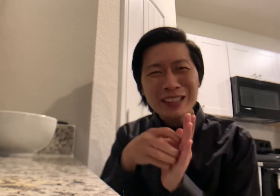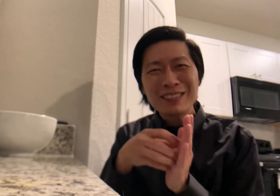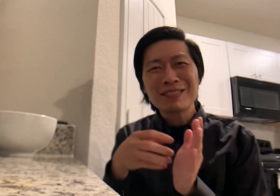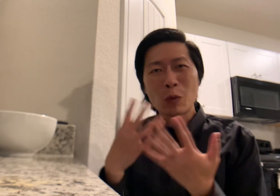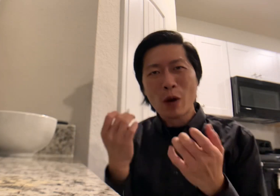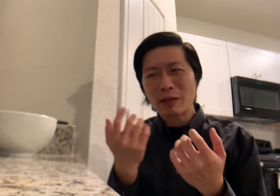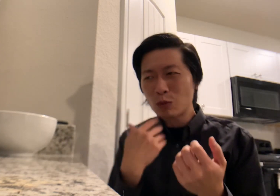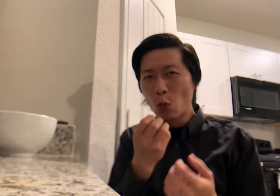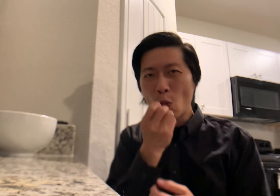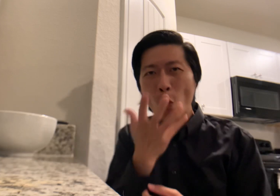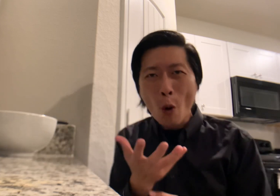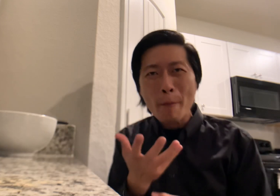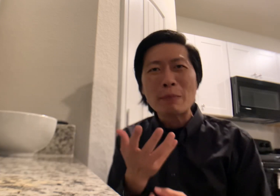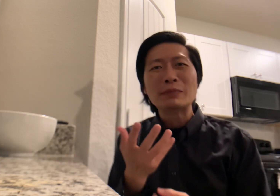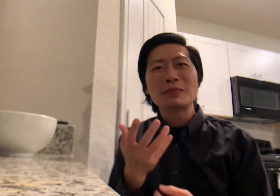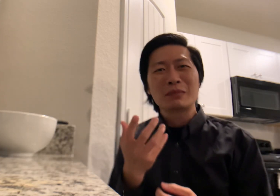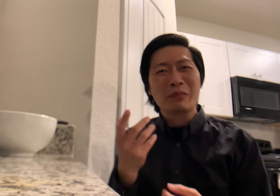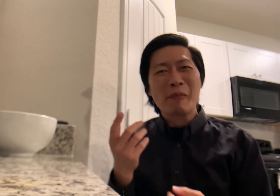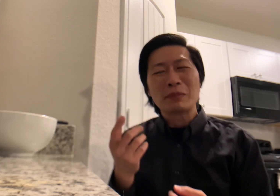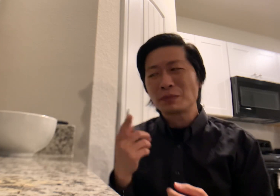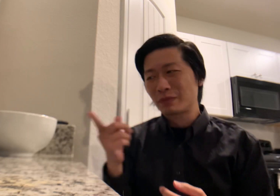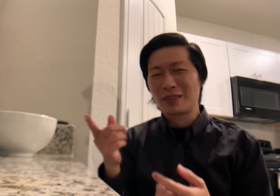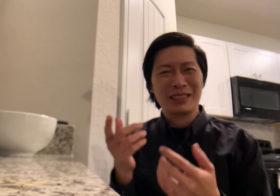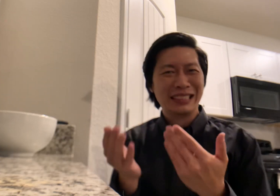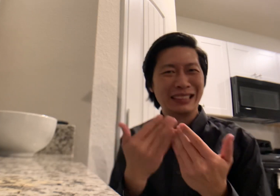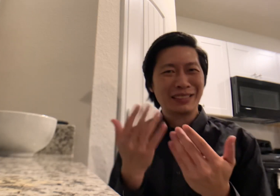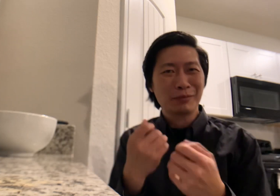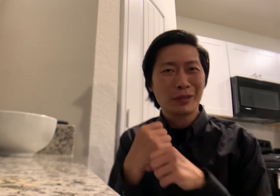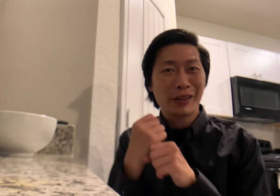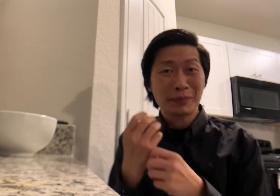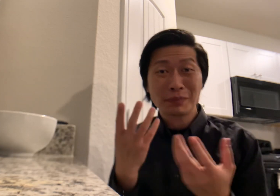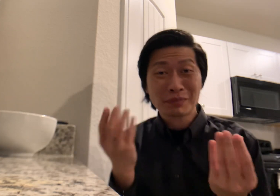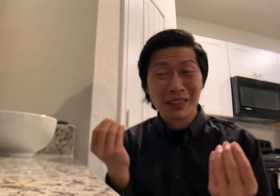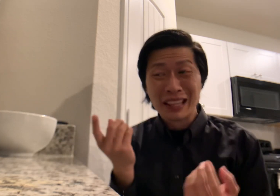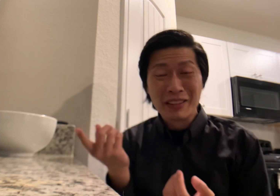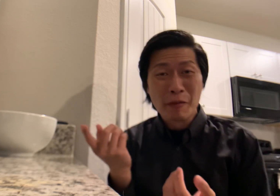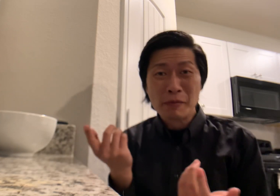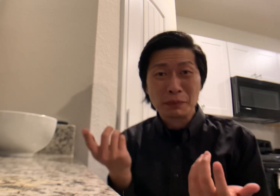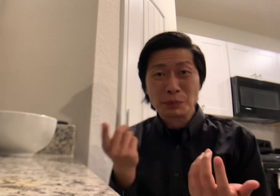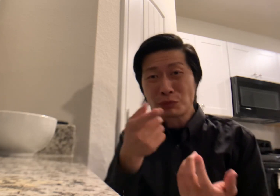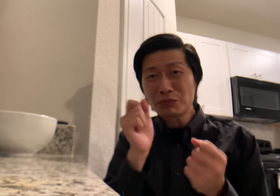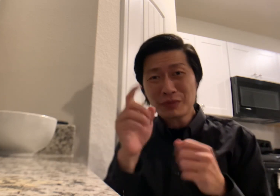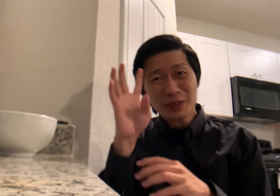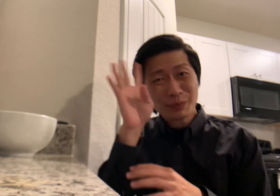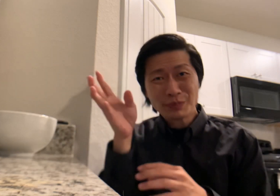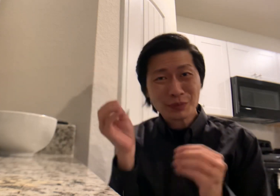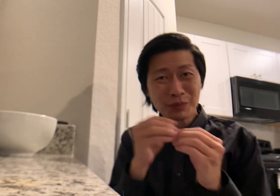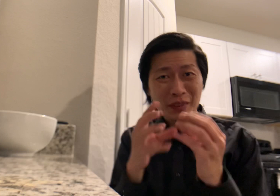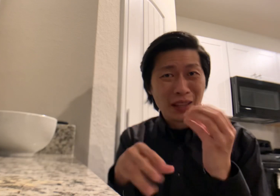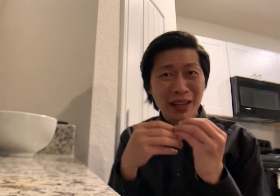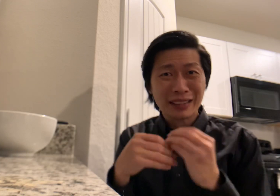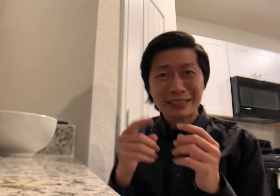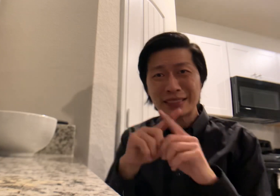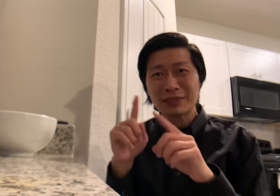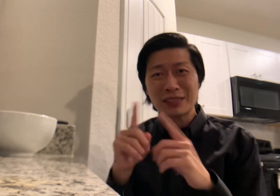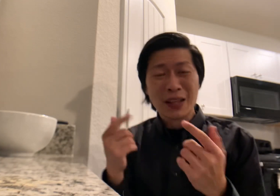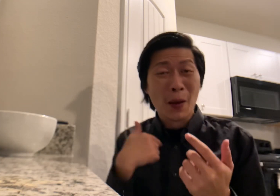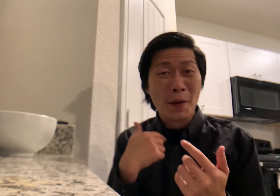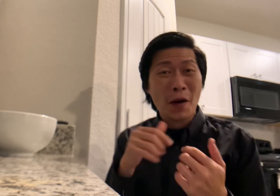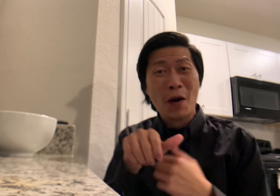want to eat a cookie. You want to eat something that's warm. This is really easy to make. And you can make your own